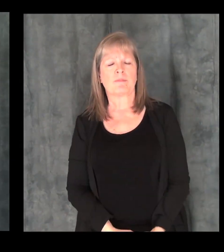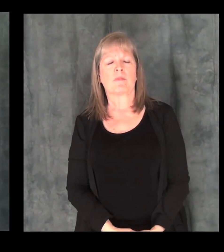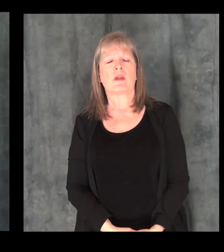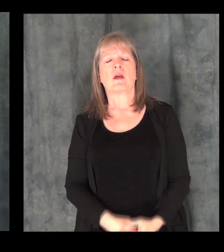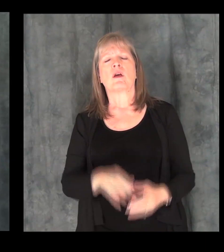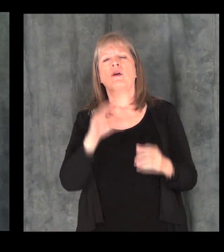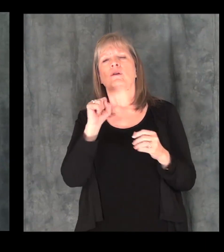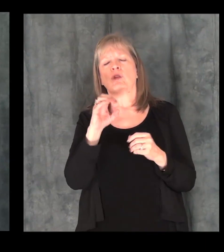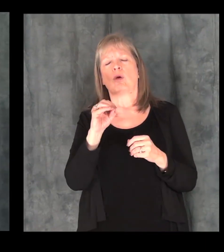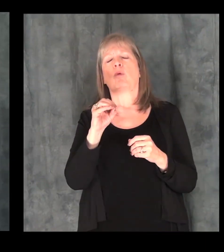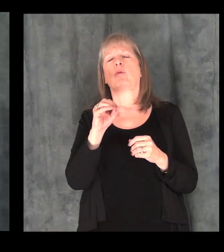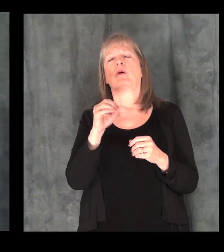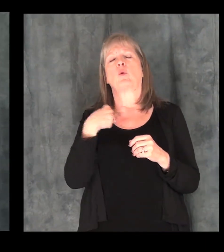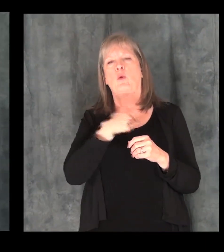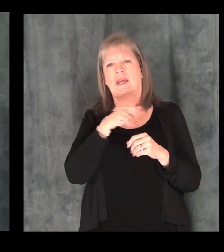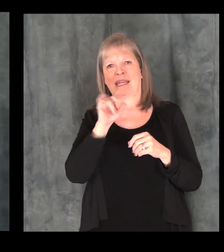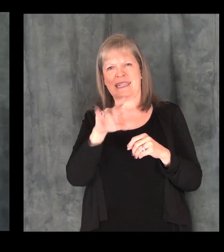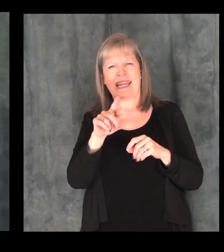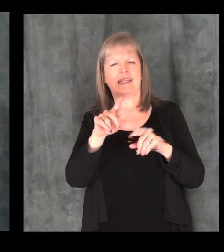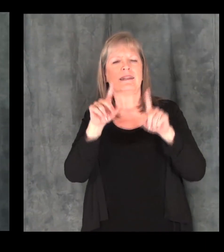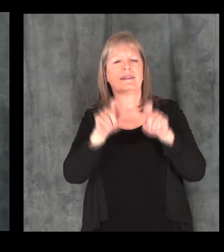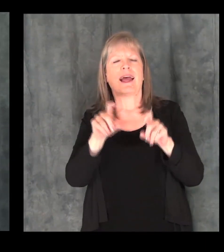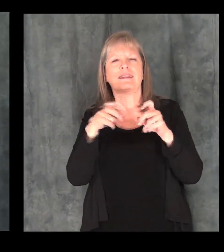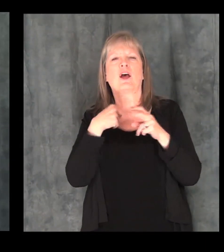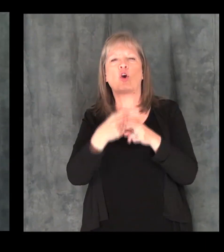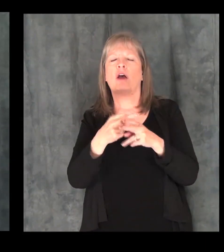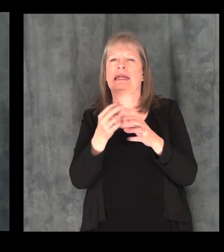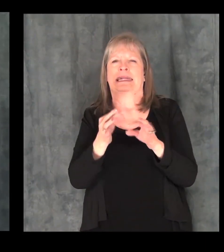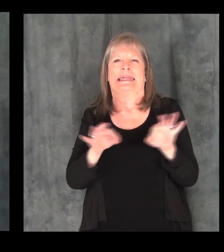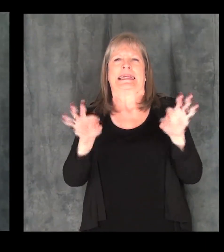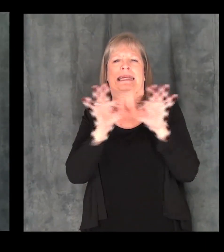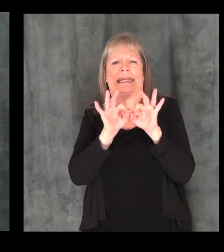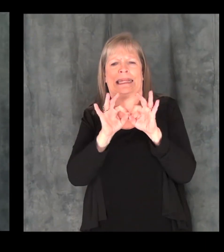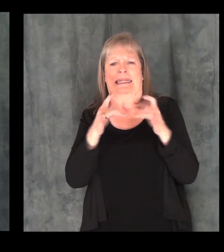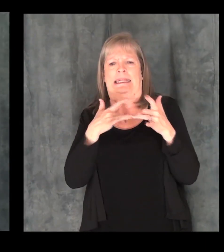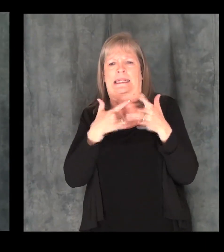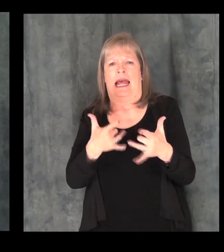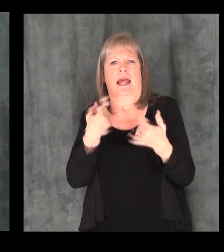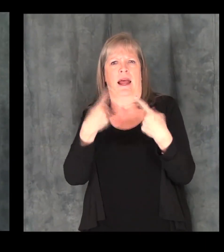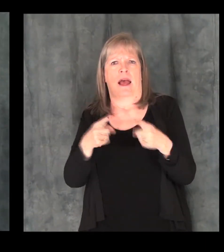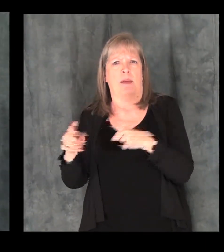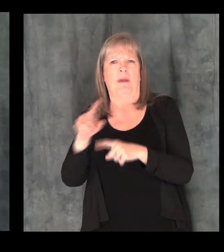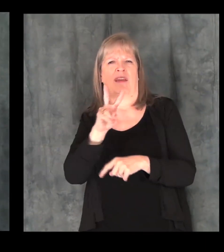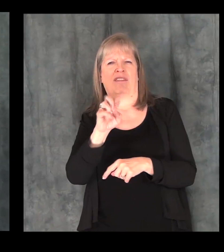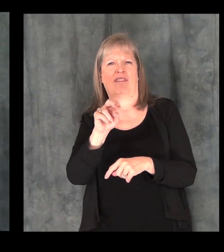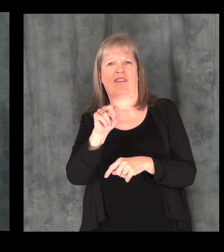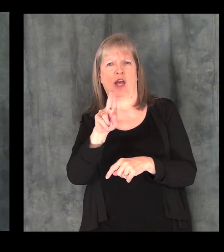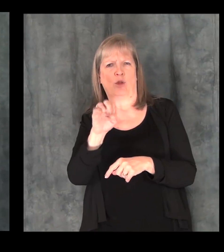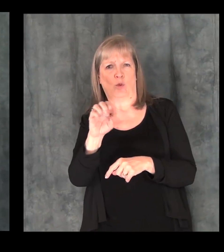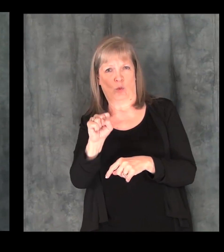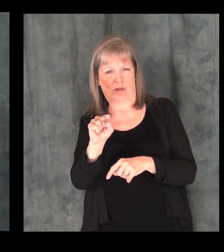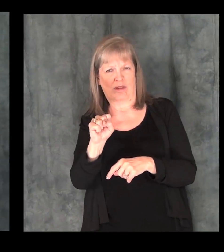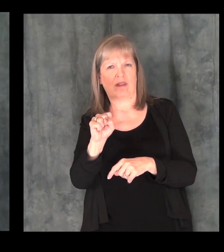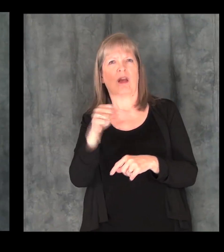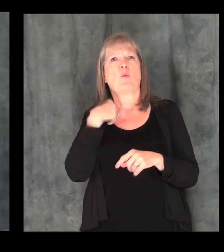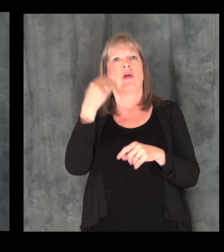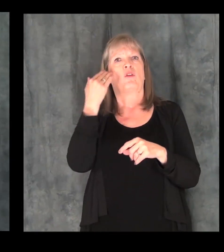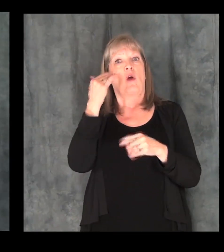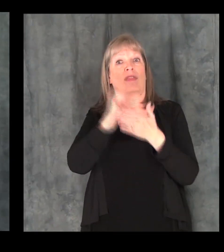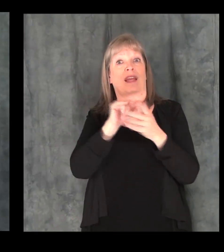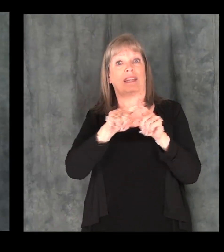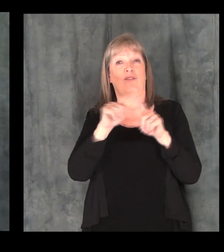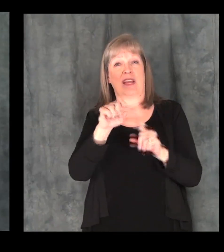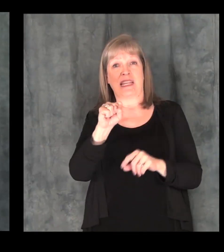So we tested key venues. So thinking back to what I said earlier on about thinking about the scenarios where